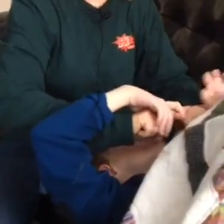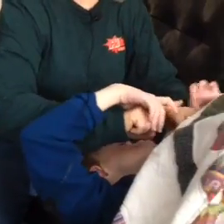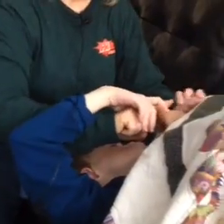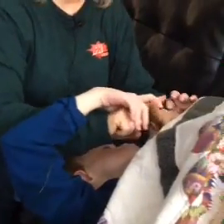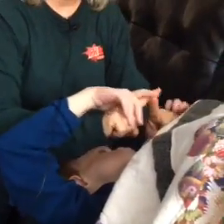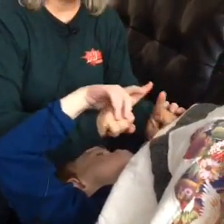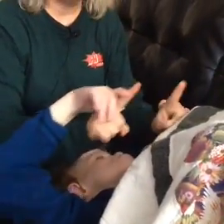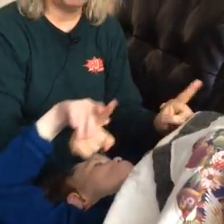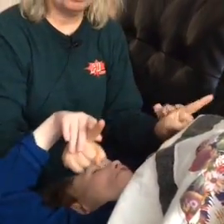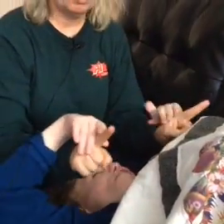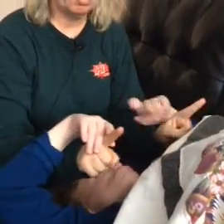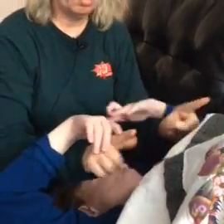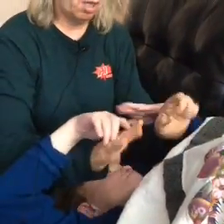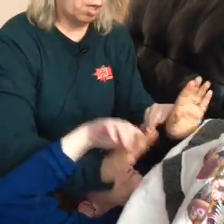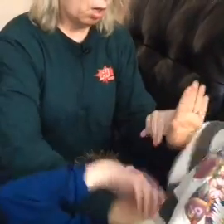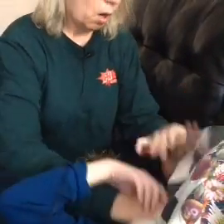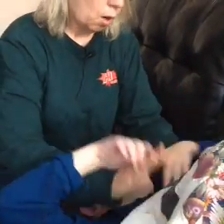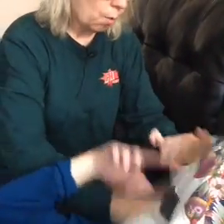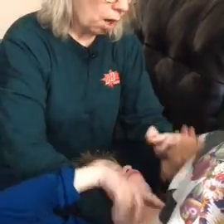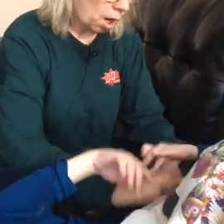the sign for different, or walk.